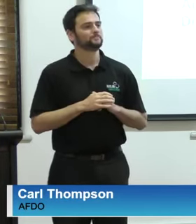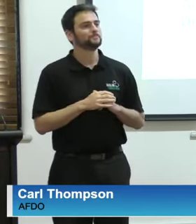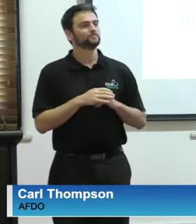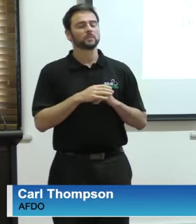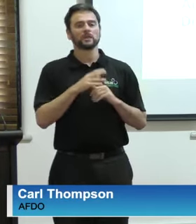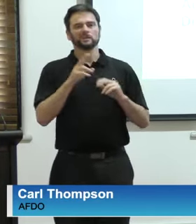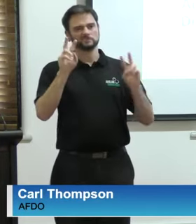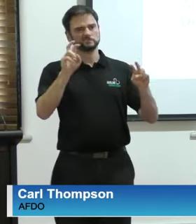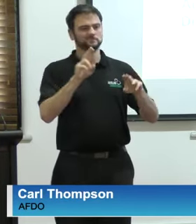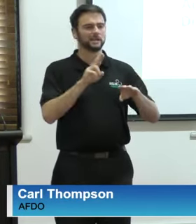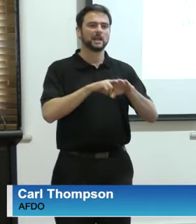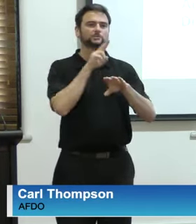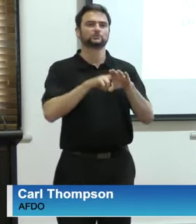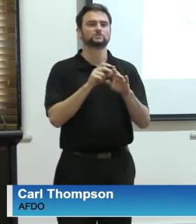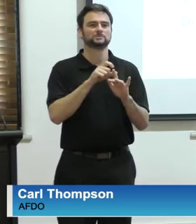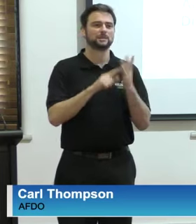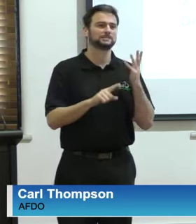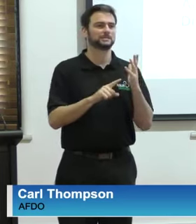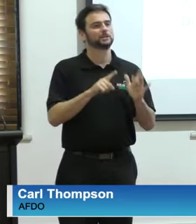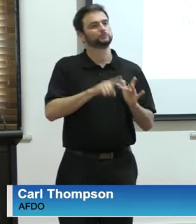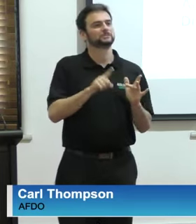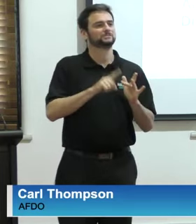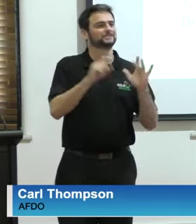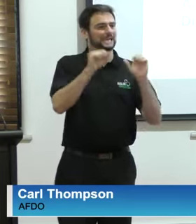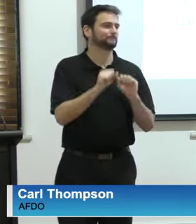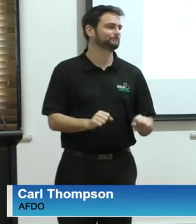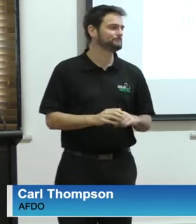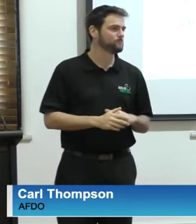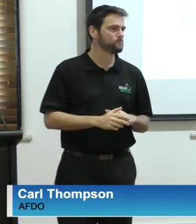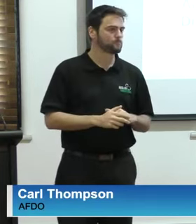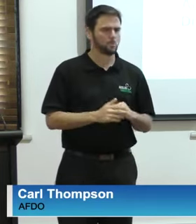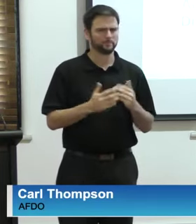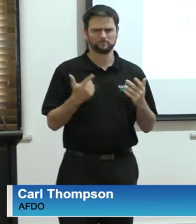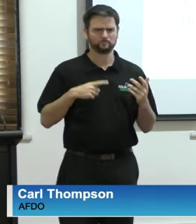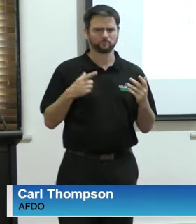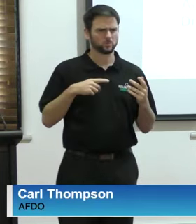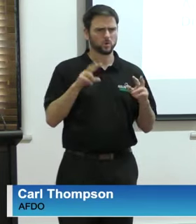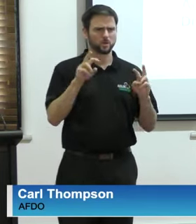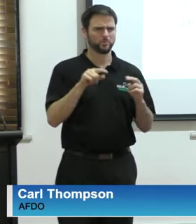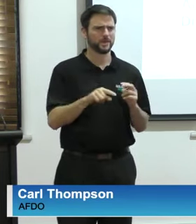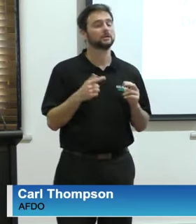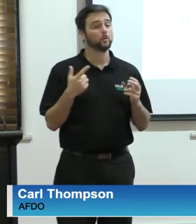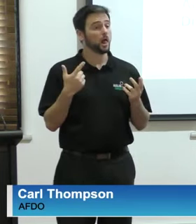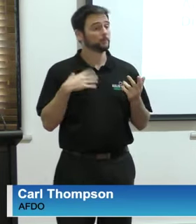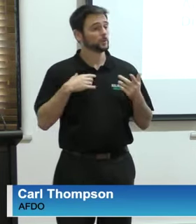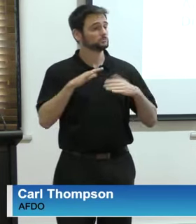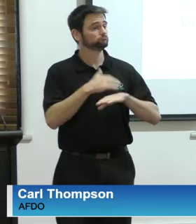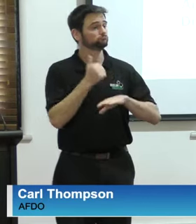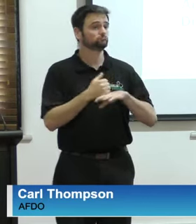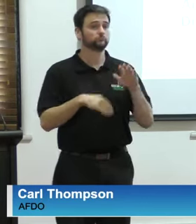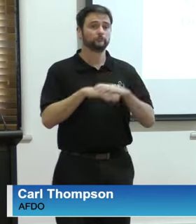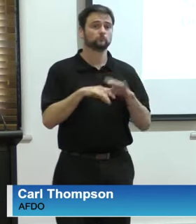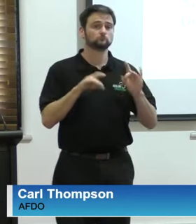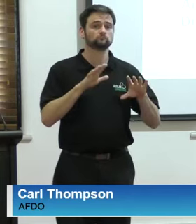Disability Insurance Scheme, and it's called that because it's now Australia-wide. It's